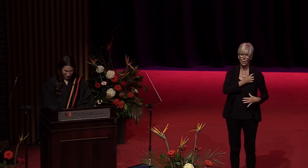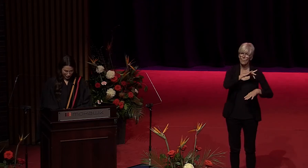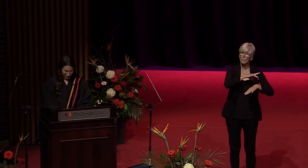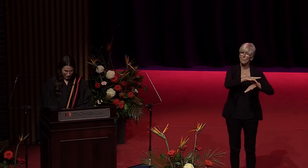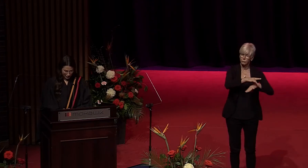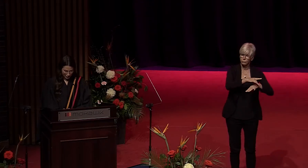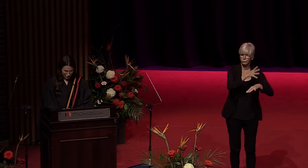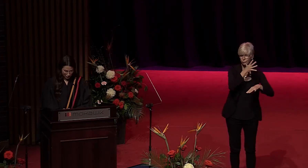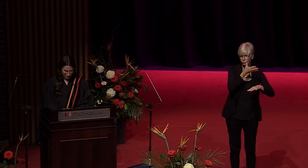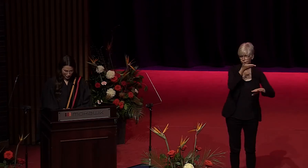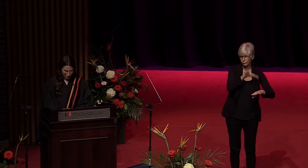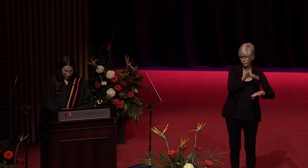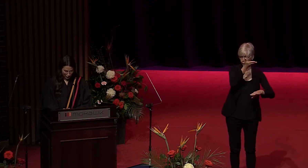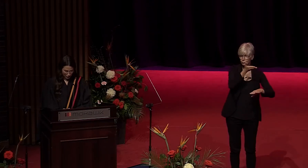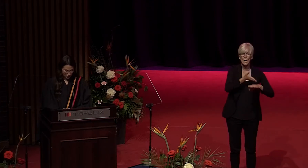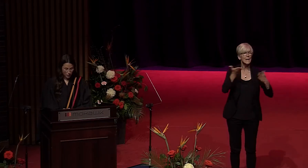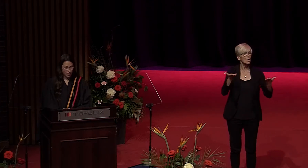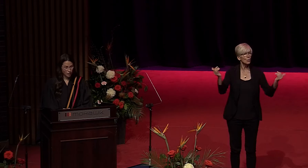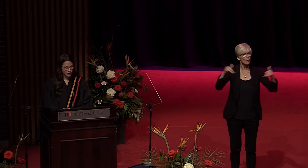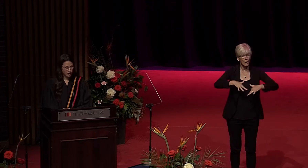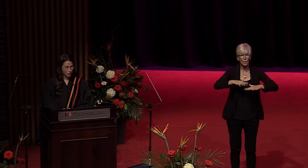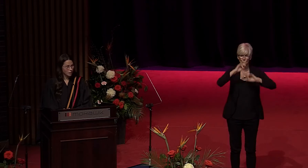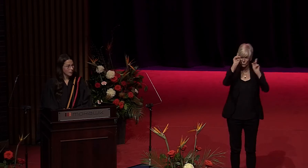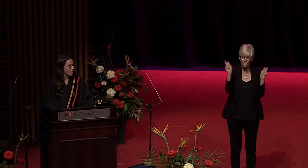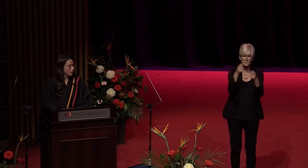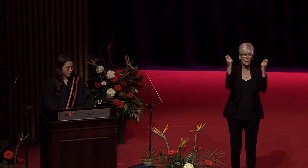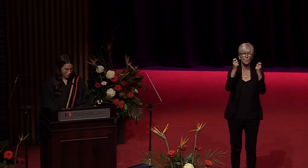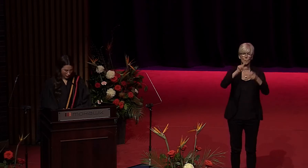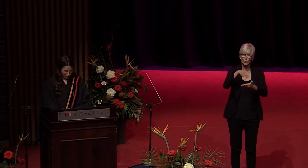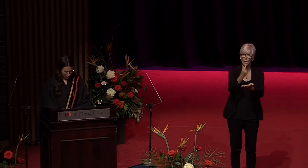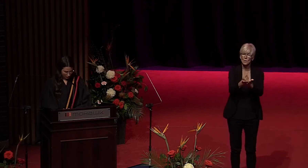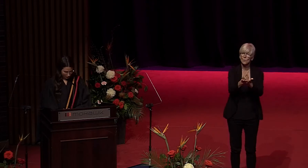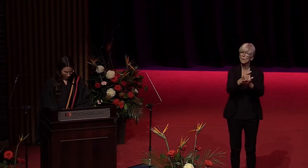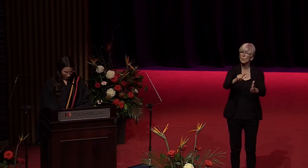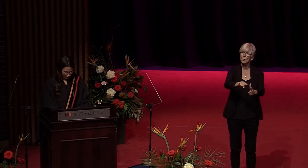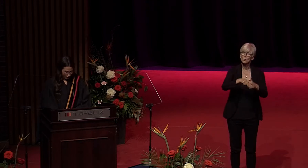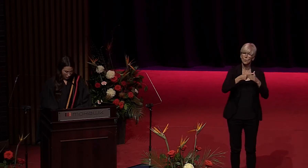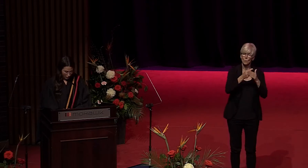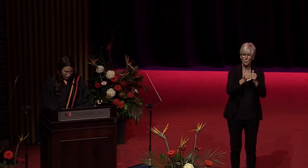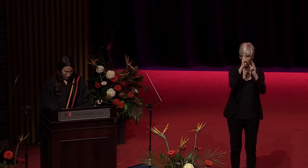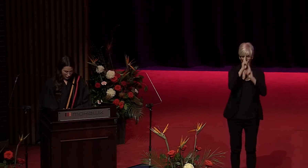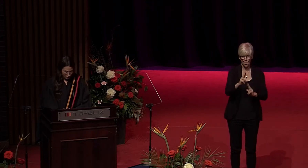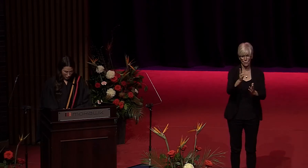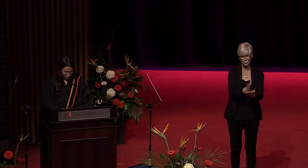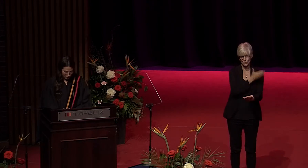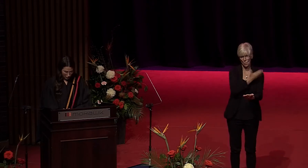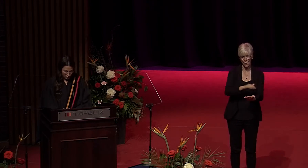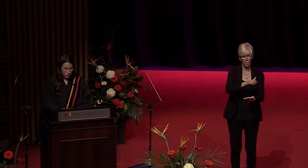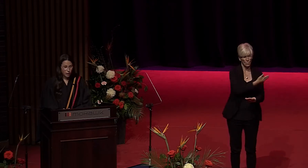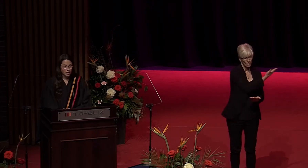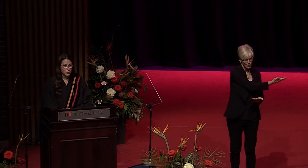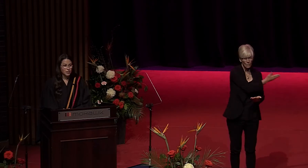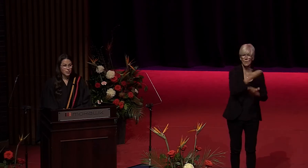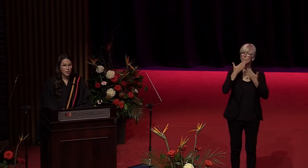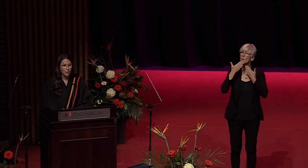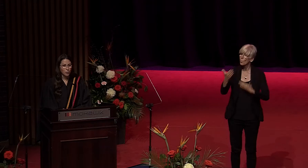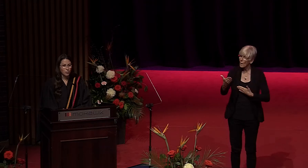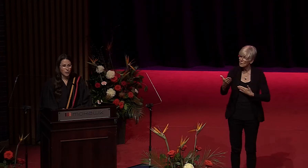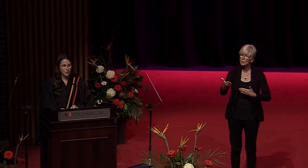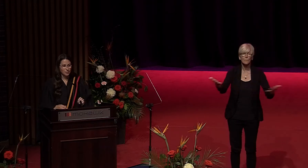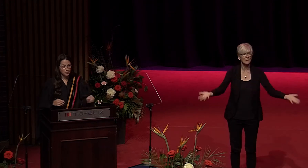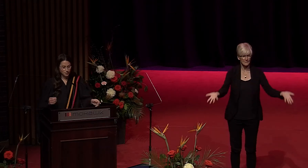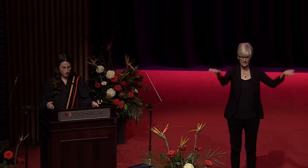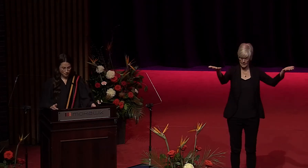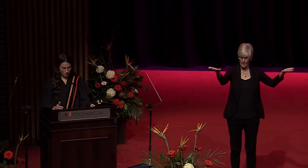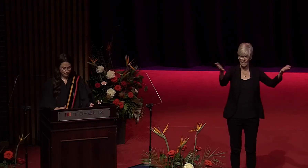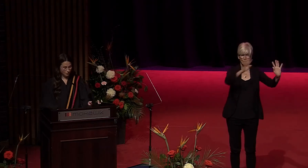and to recognize the achievements of the graduates with an honor song, Miigwech. Please stand for the procession of the graduates and platform